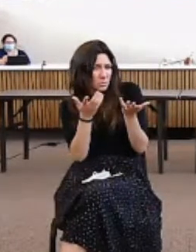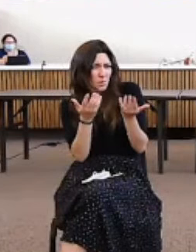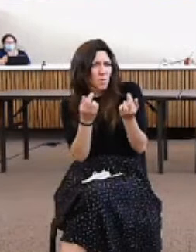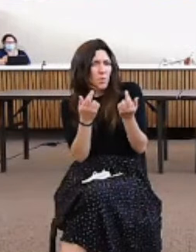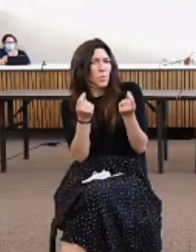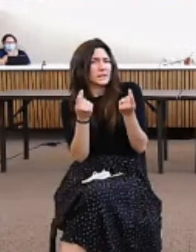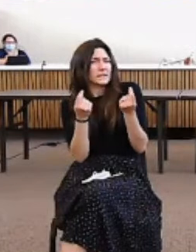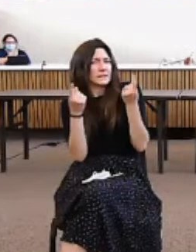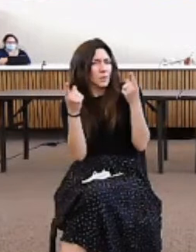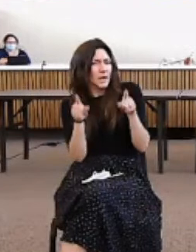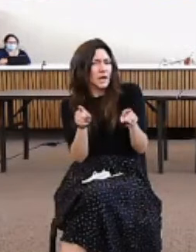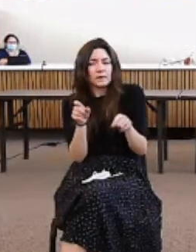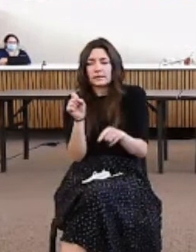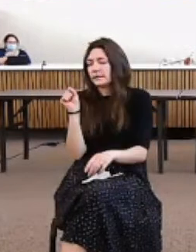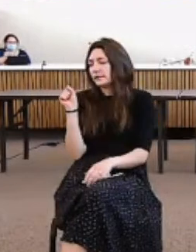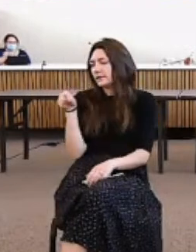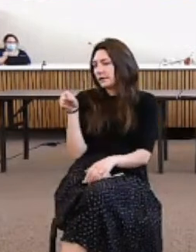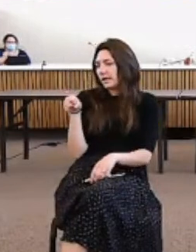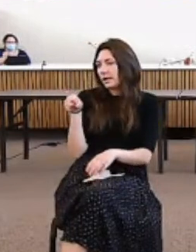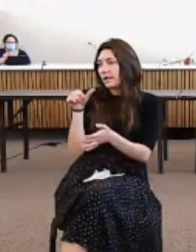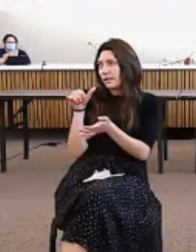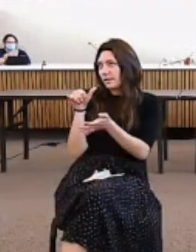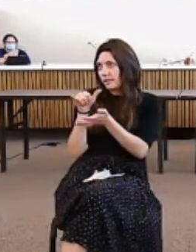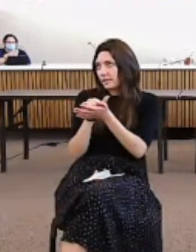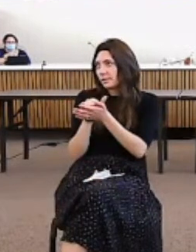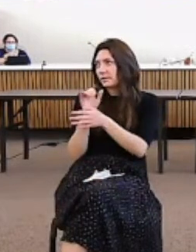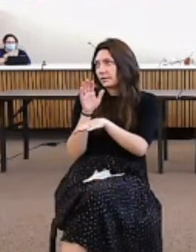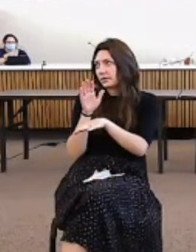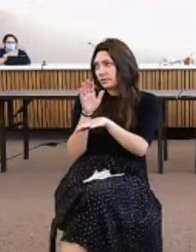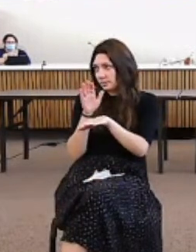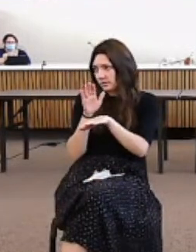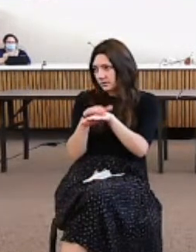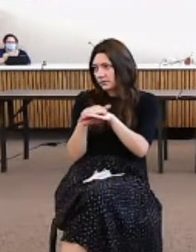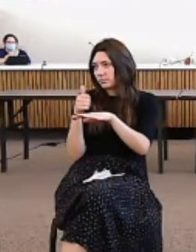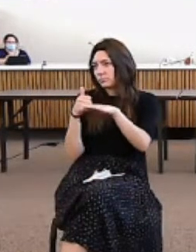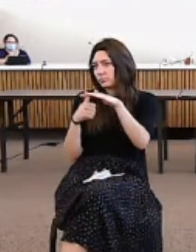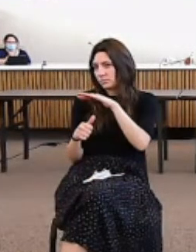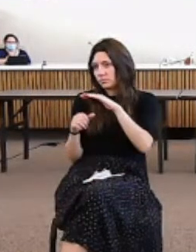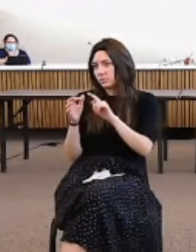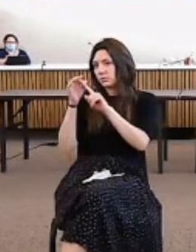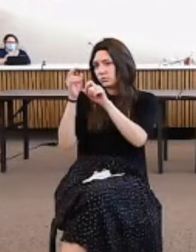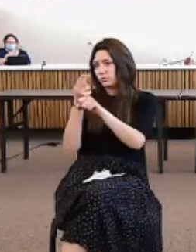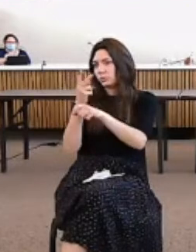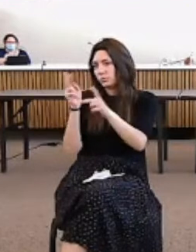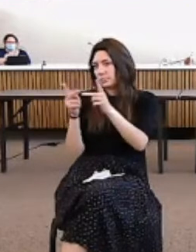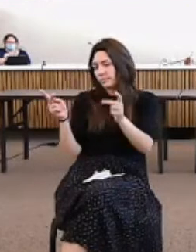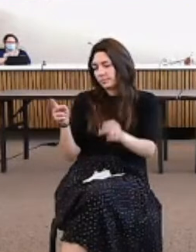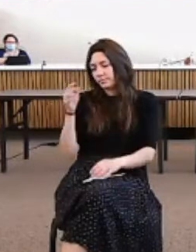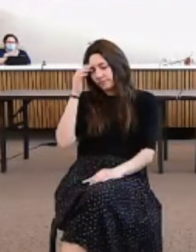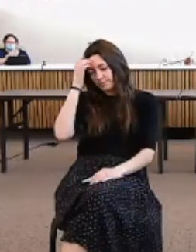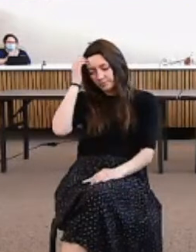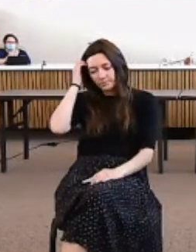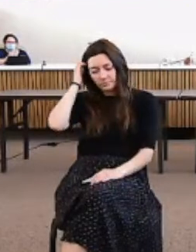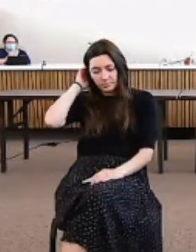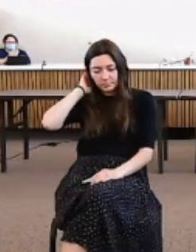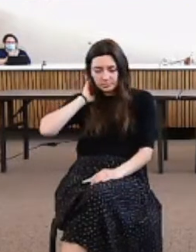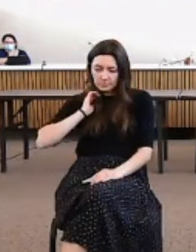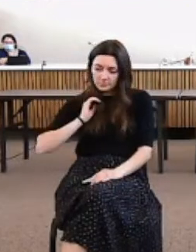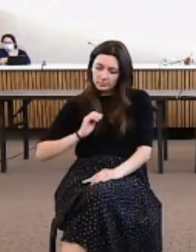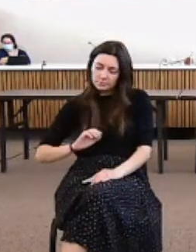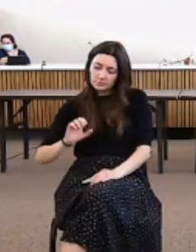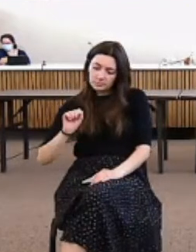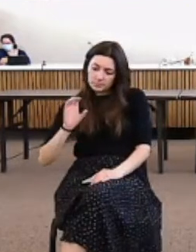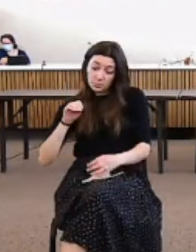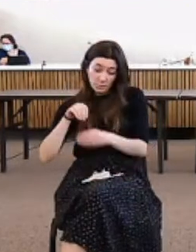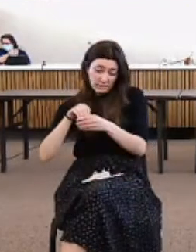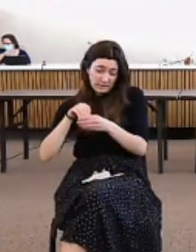is that's in the condition of the special use permit. So when, in the